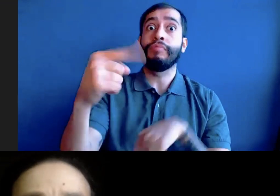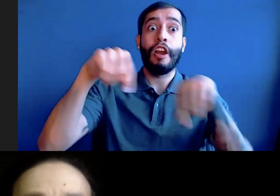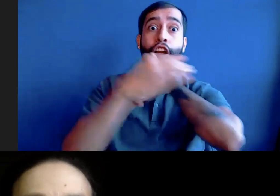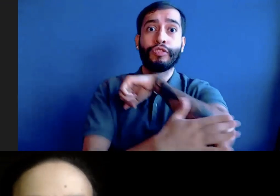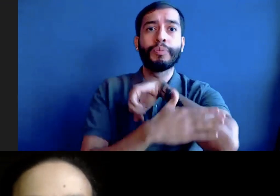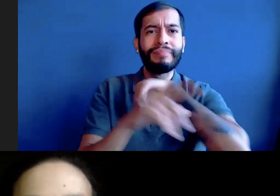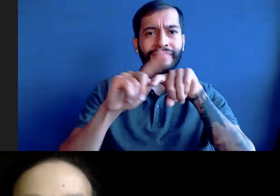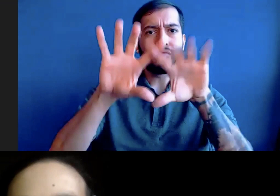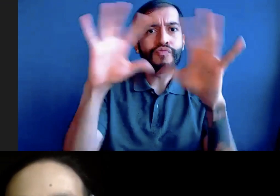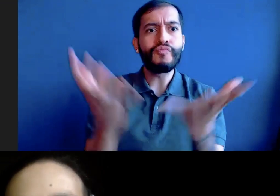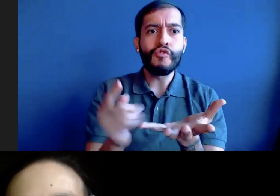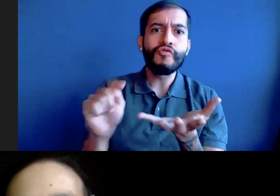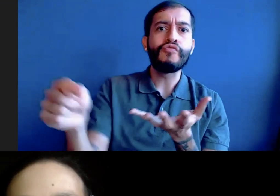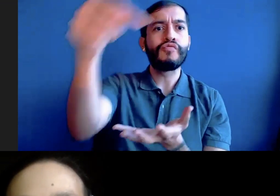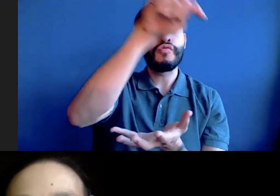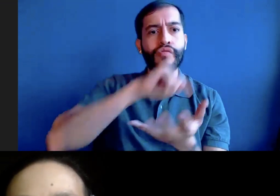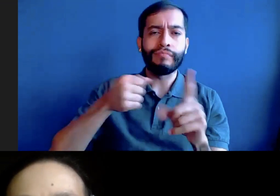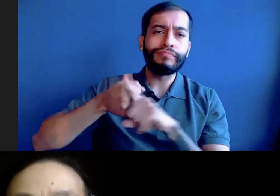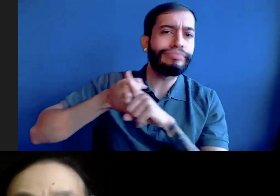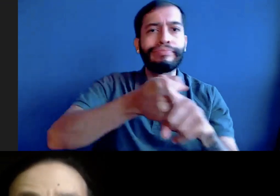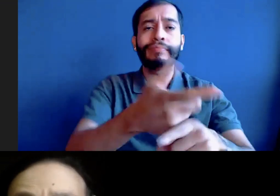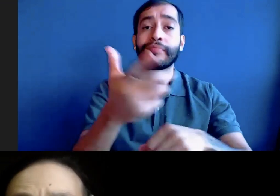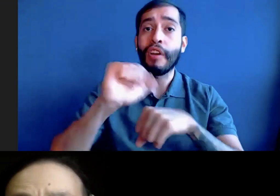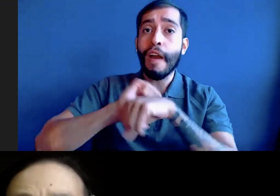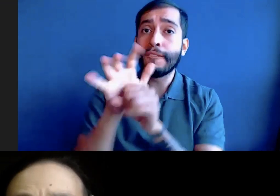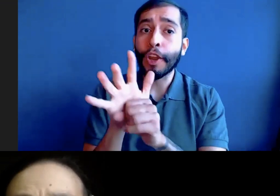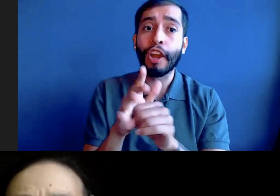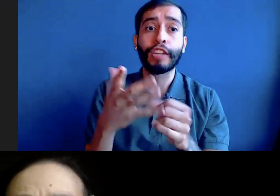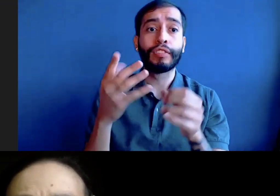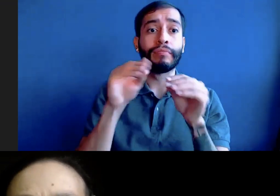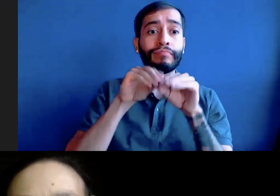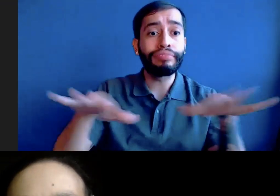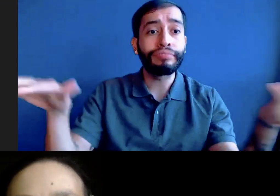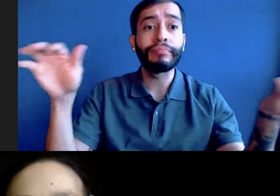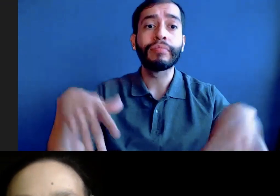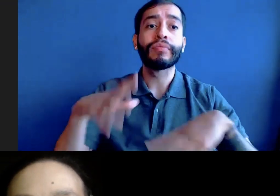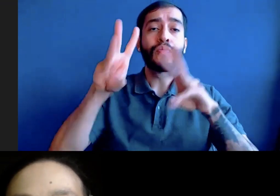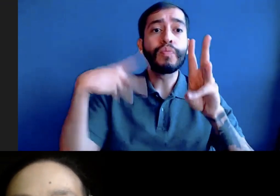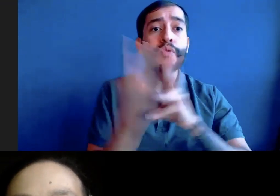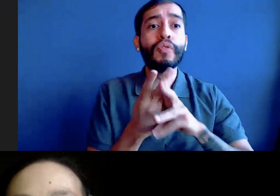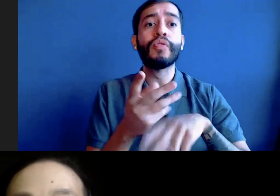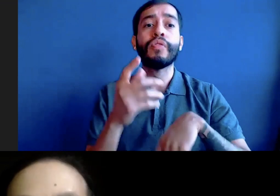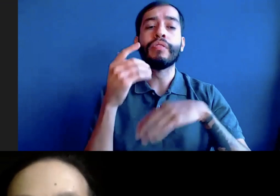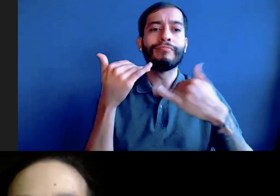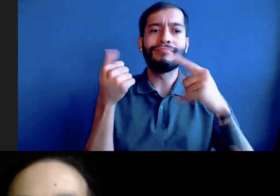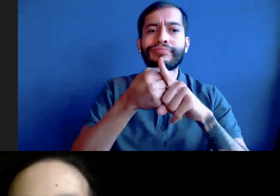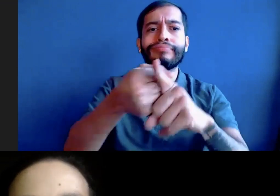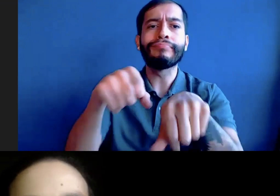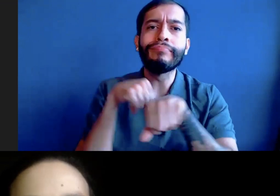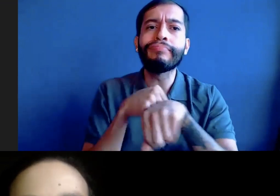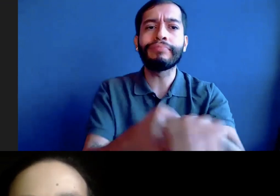and so much, instability and insecurity right now, that we really need to